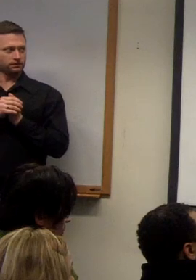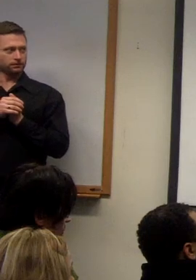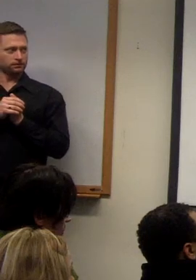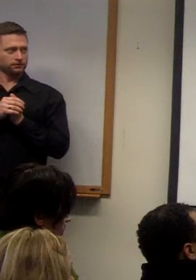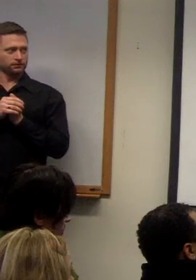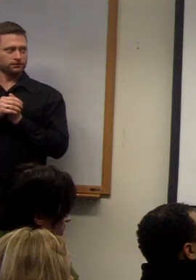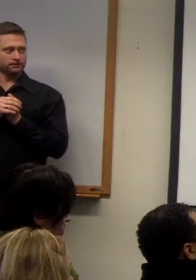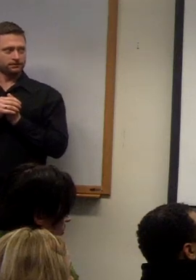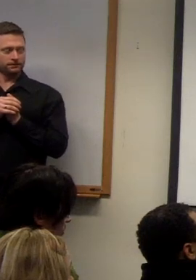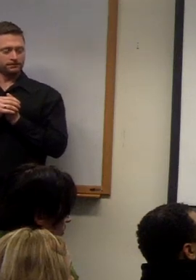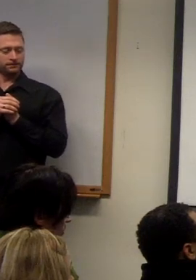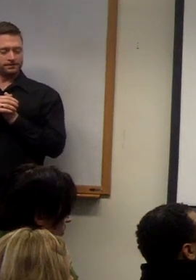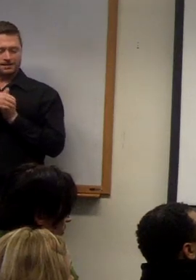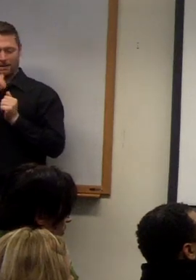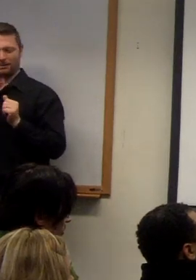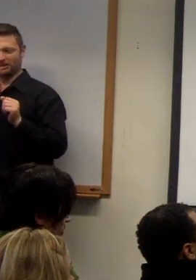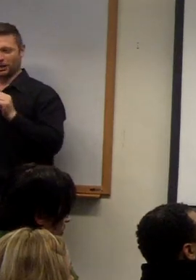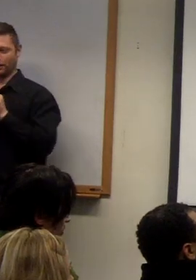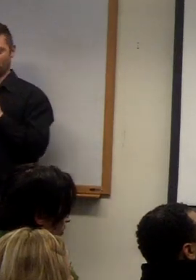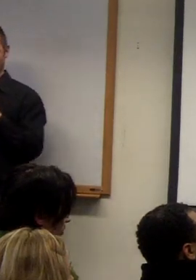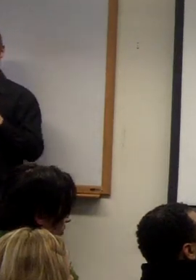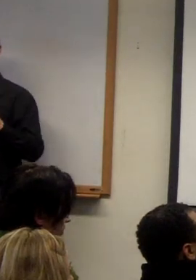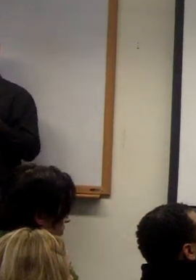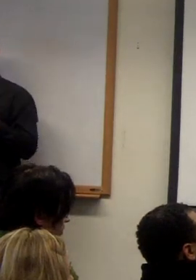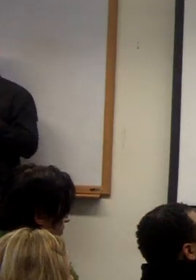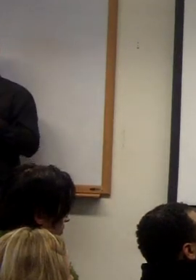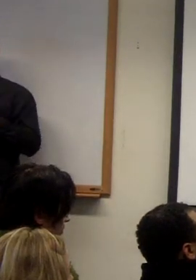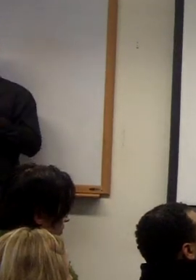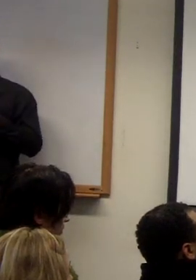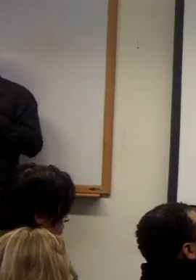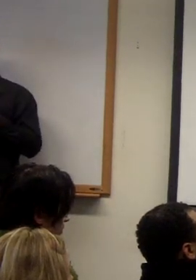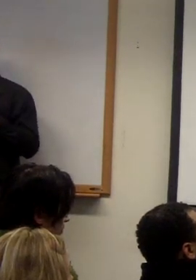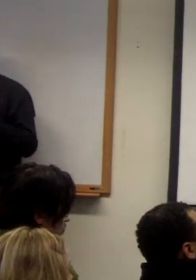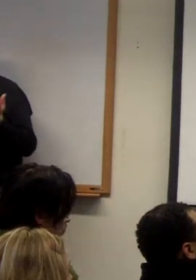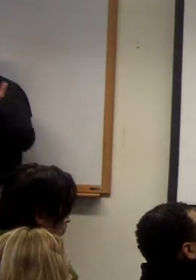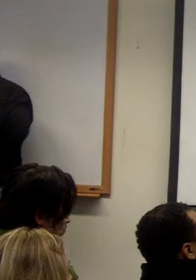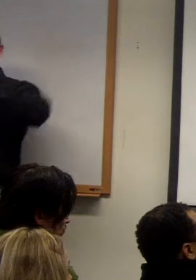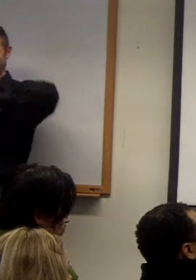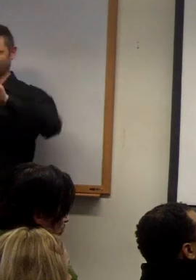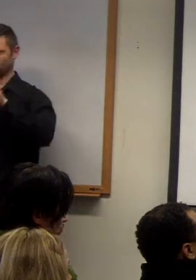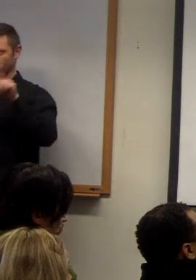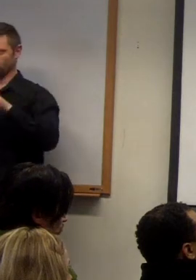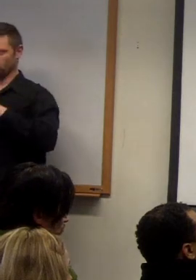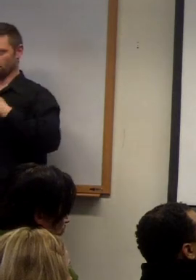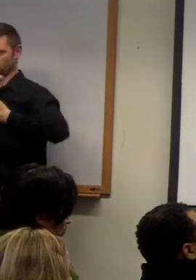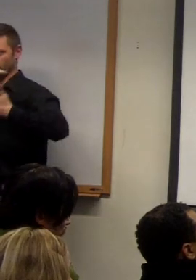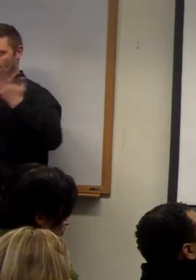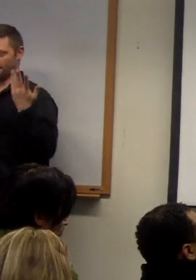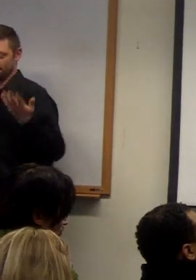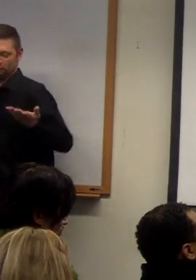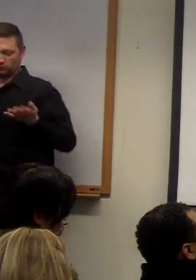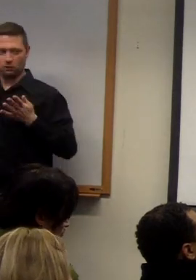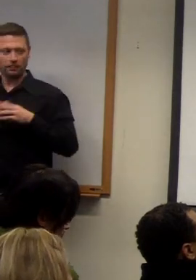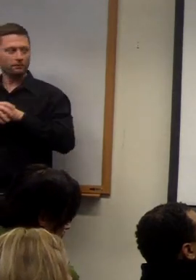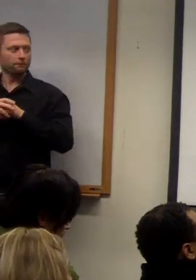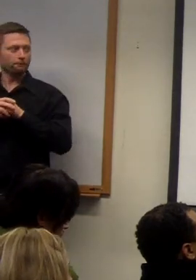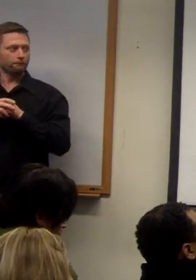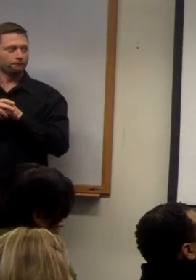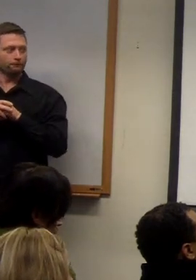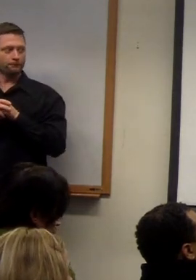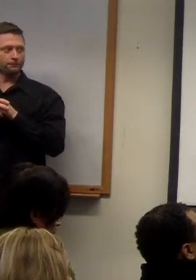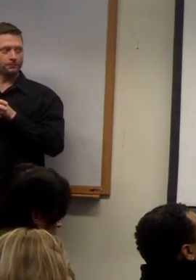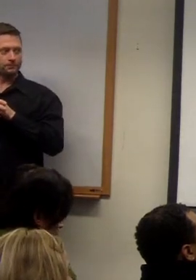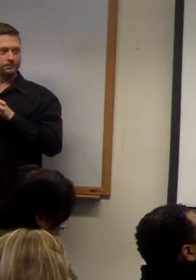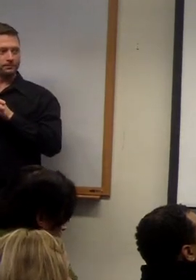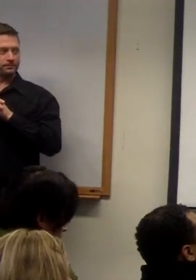saying colorblindness, I'm saying our differences are what makes us strong, and they must be acknowledged. And to deny that is to deny